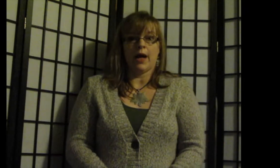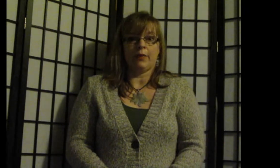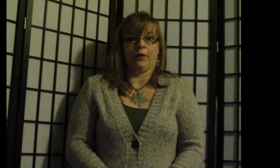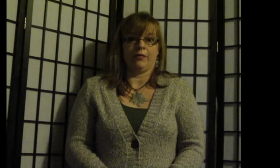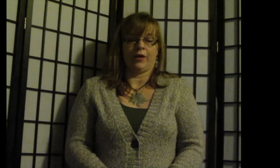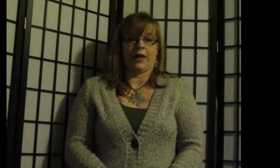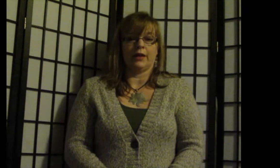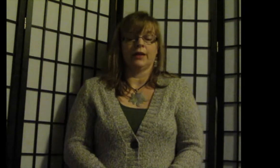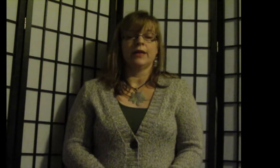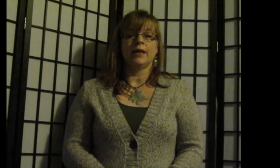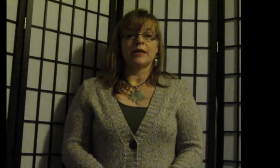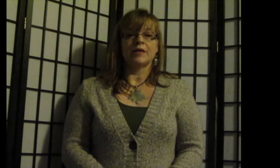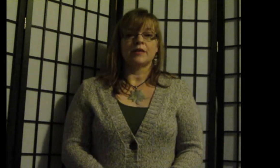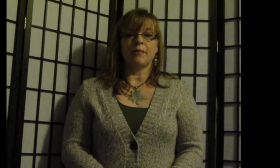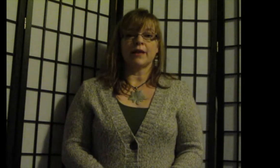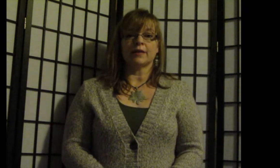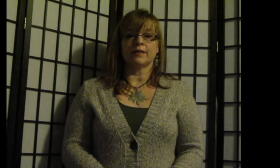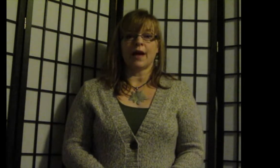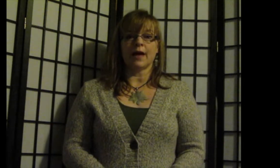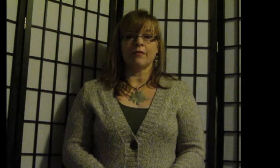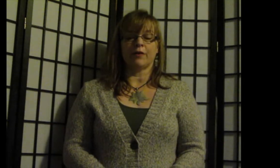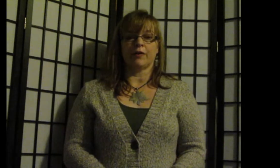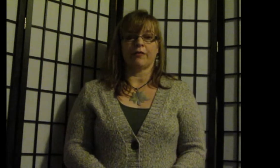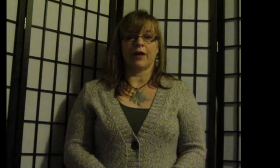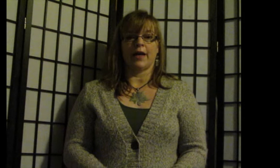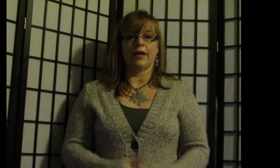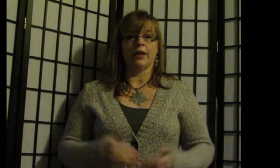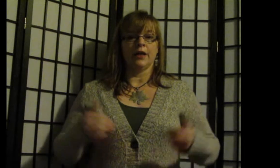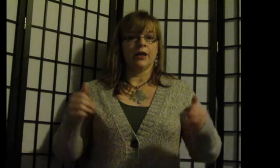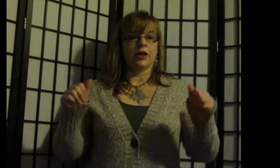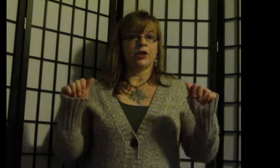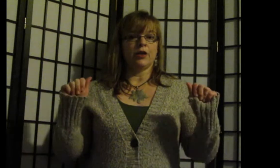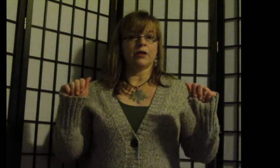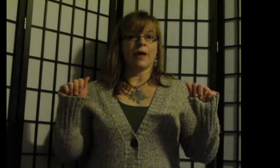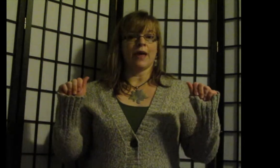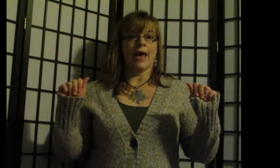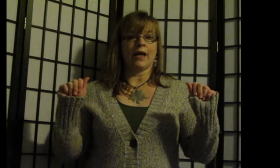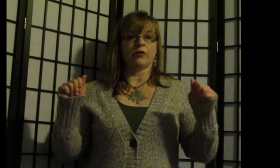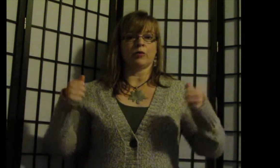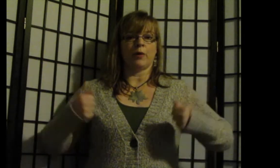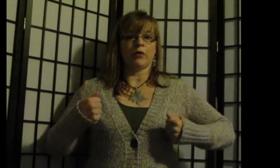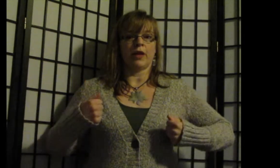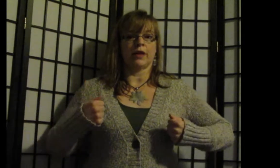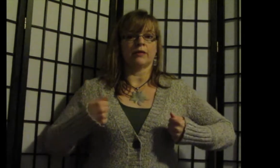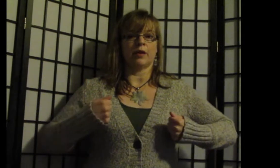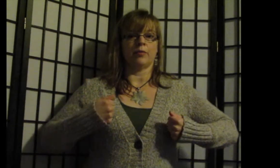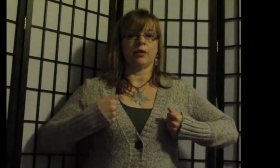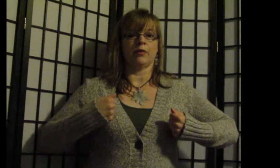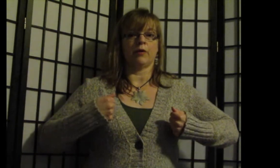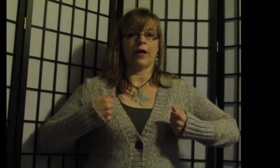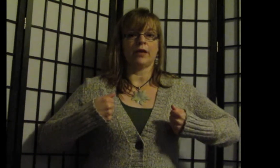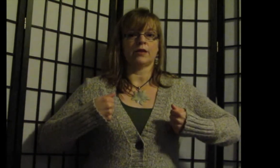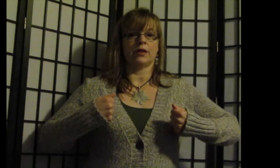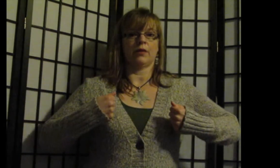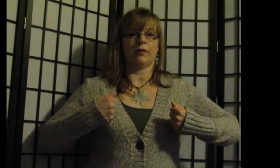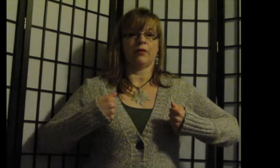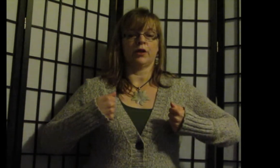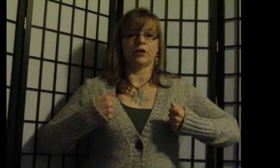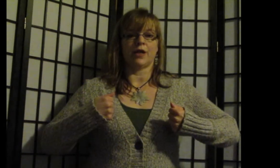we're afraid. To make the sign for afraid, you need to make A's with both hands and put them right before your